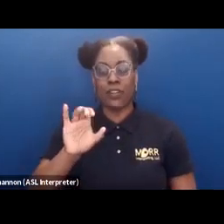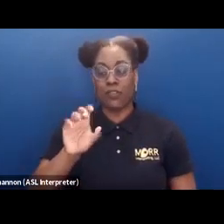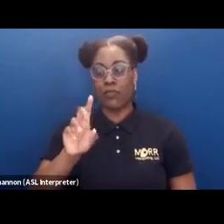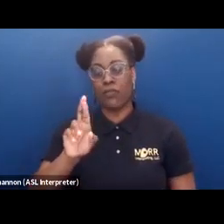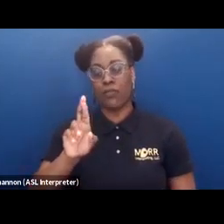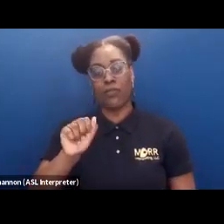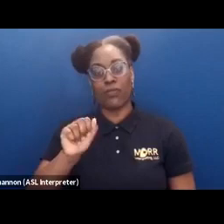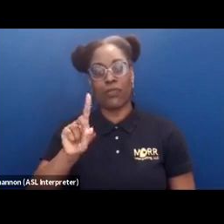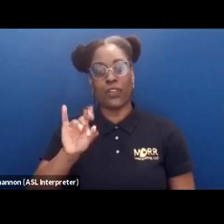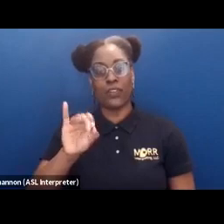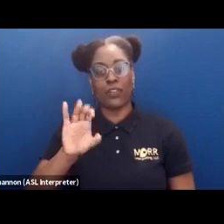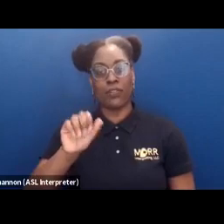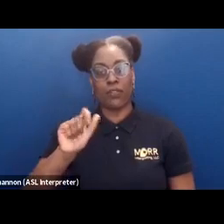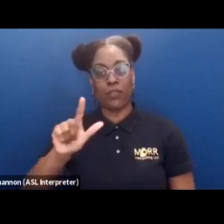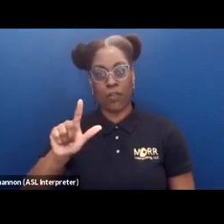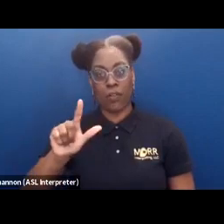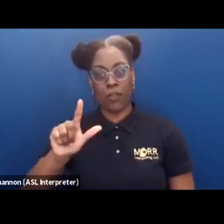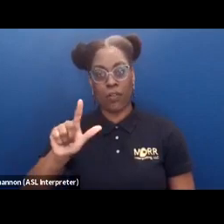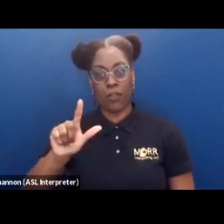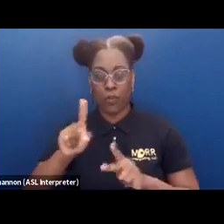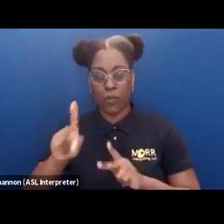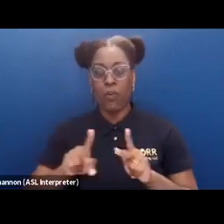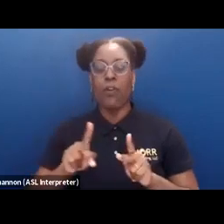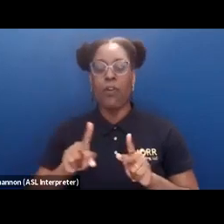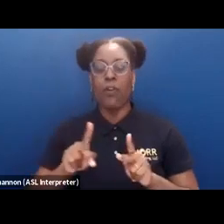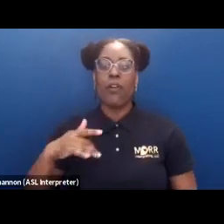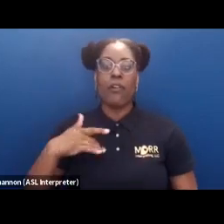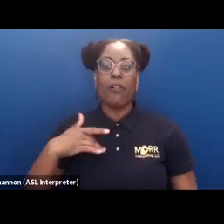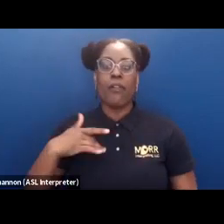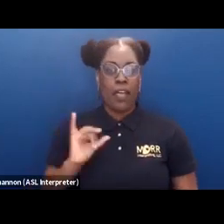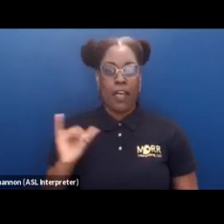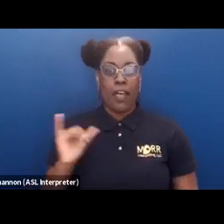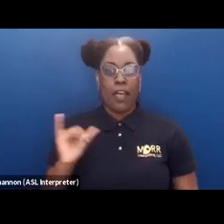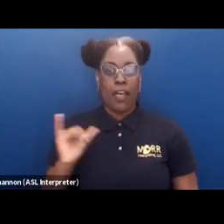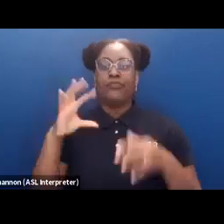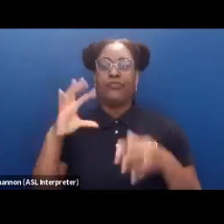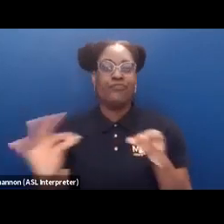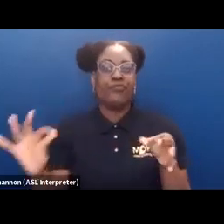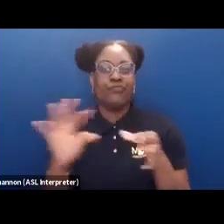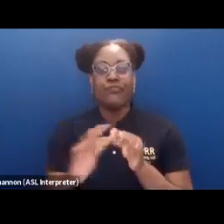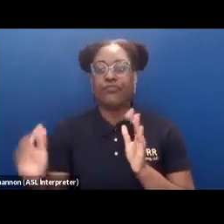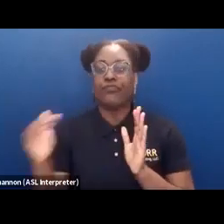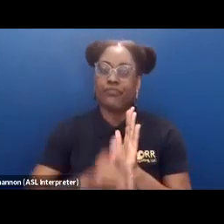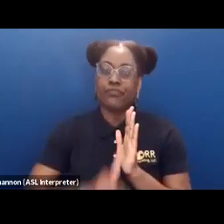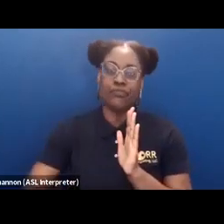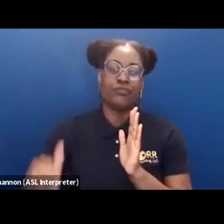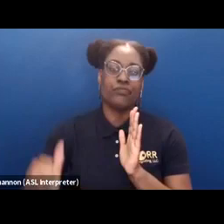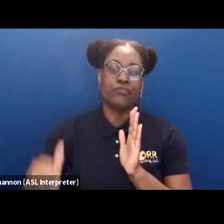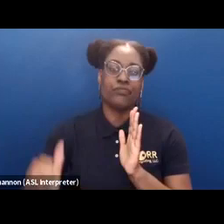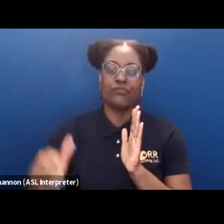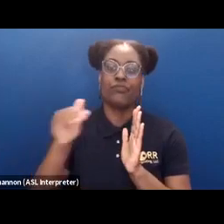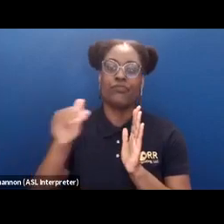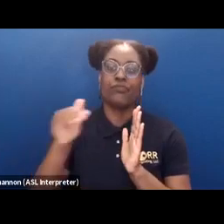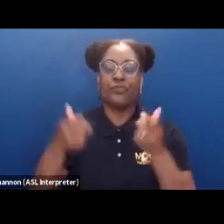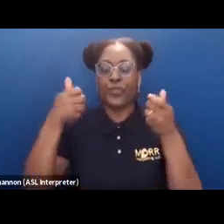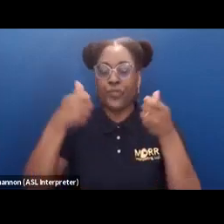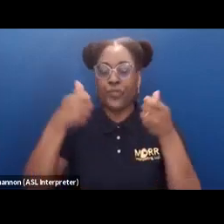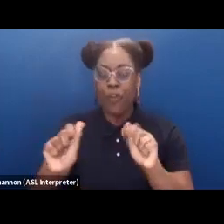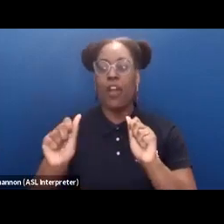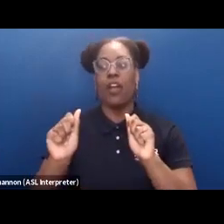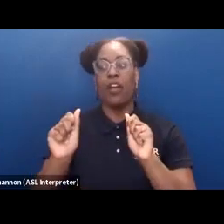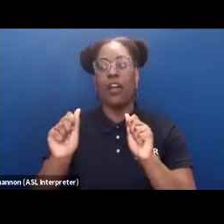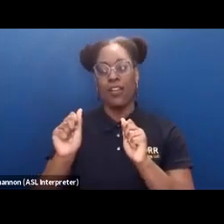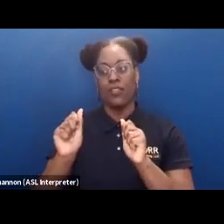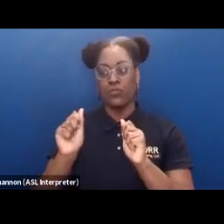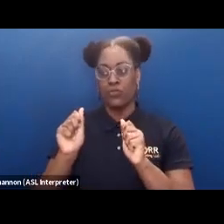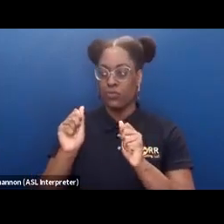been saying the same things over and over ad nauseum to try and get them to slow down the pace, focus on access,